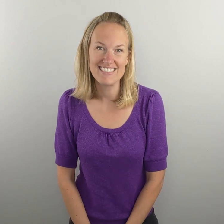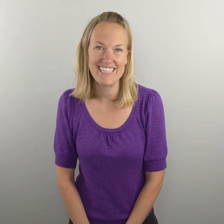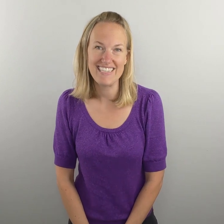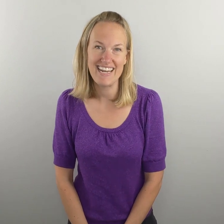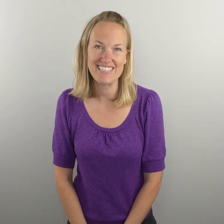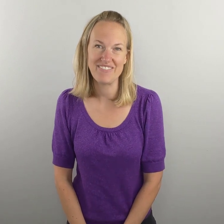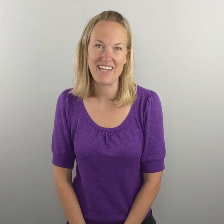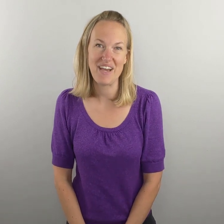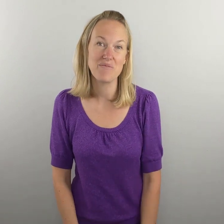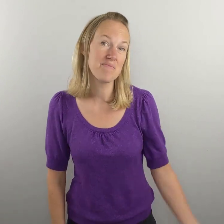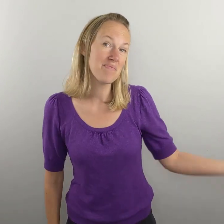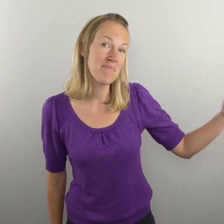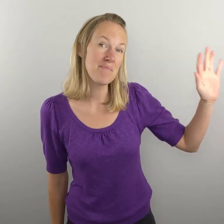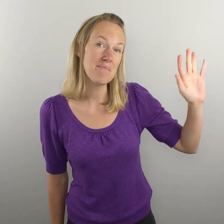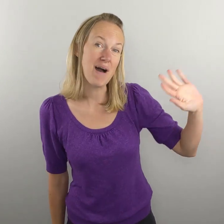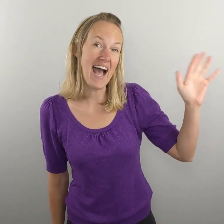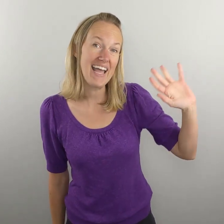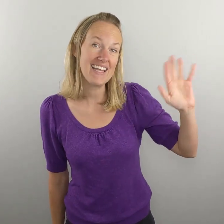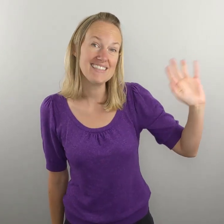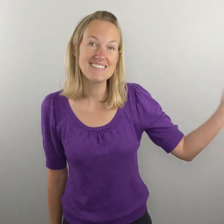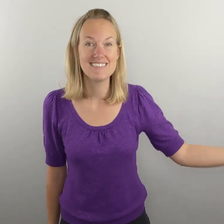see you in the next video. Bye.